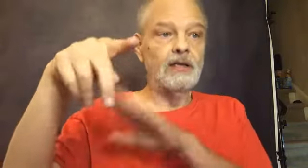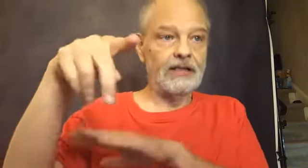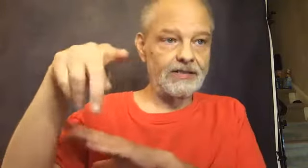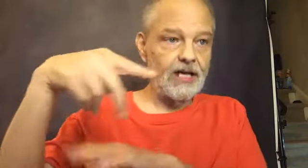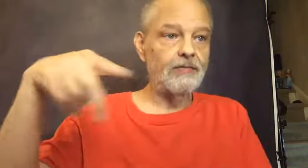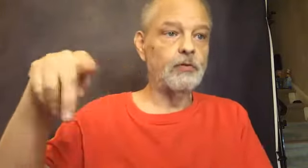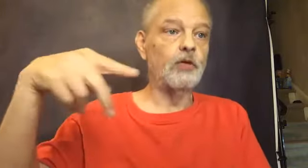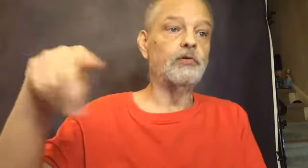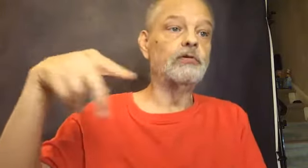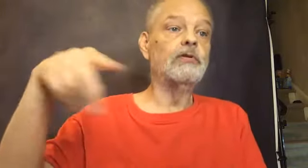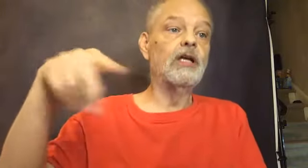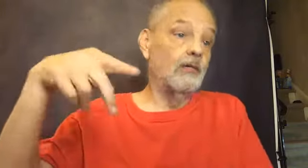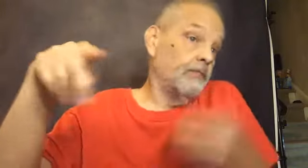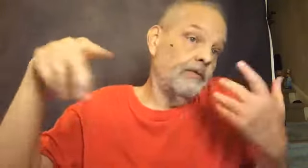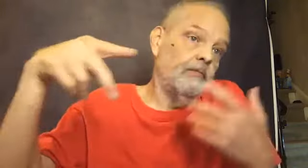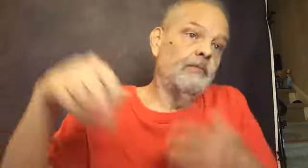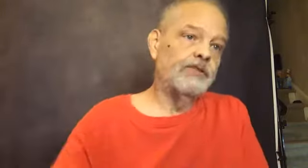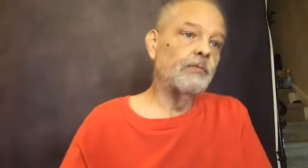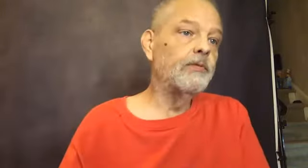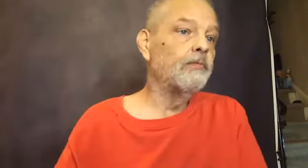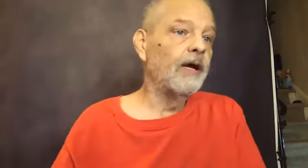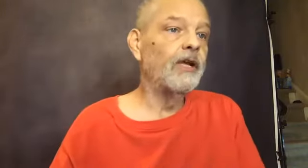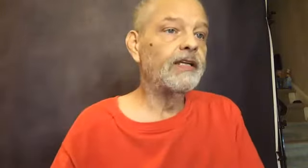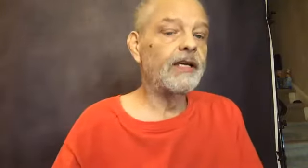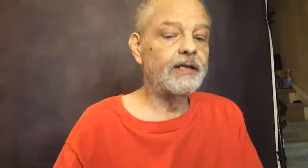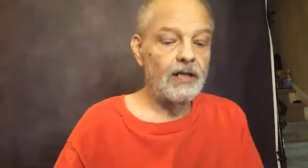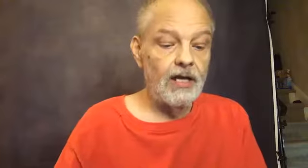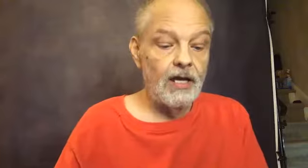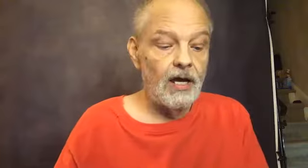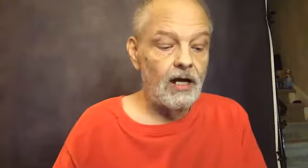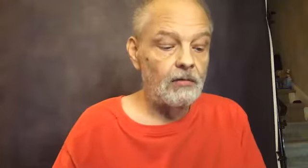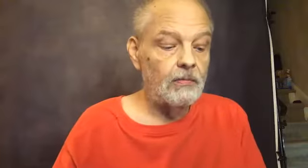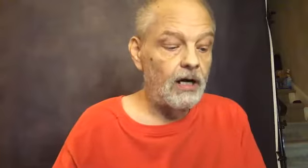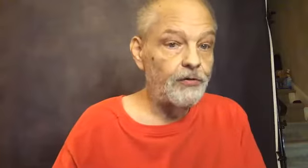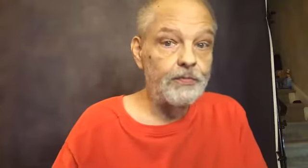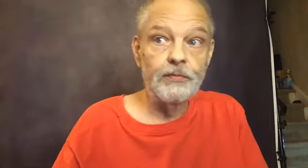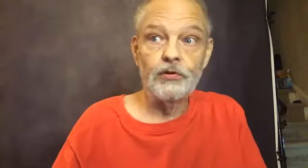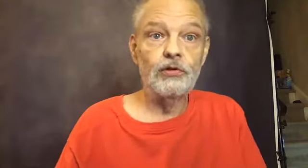that's a sign for purple, but some people might like that. Other people,